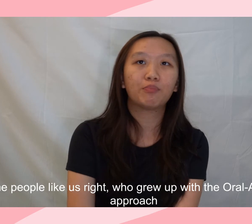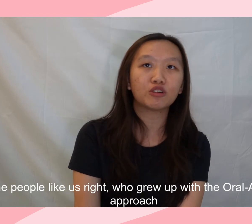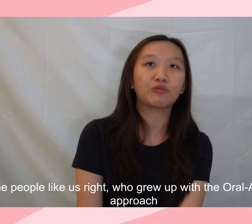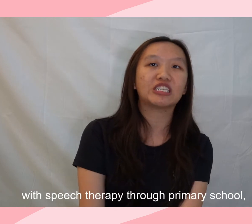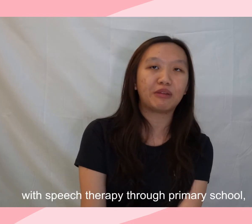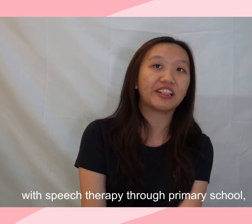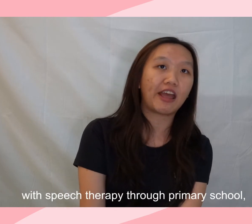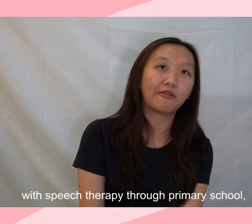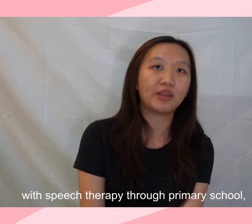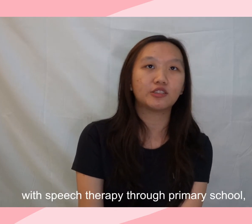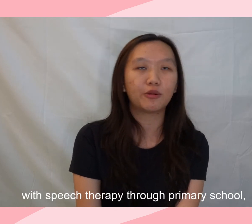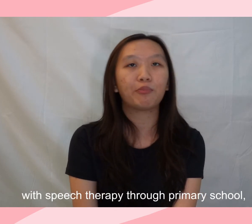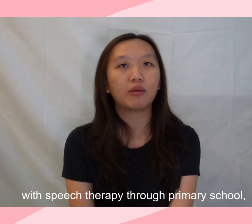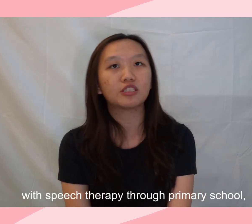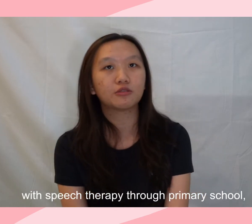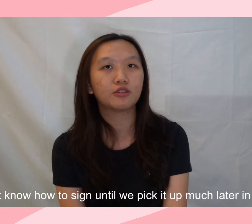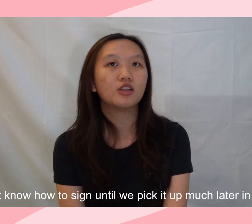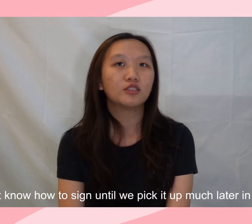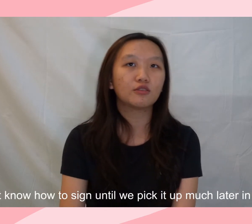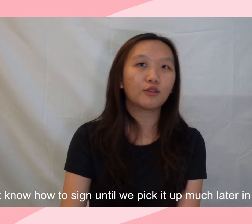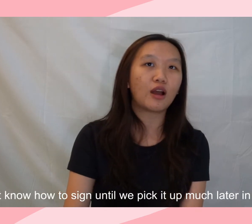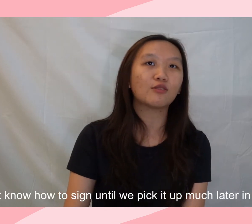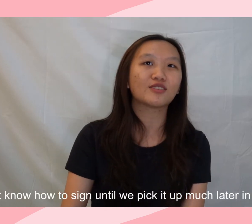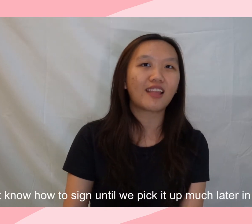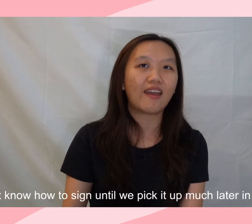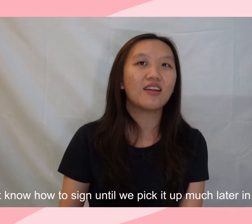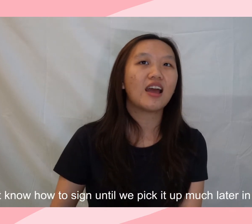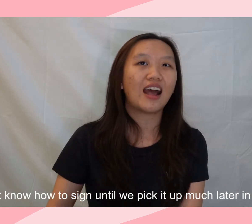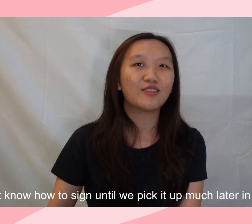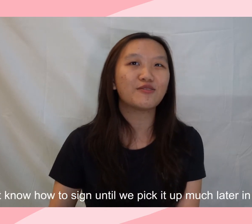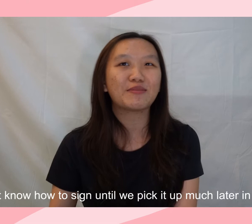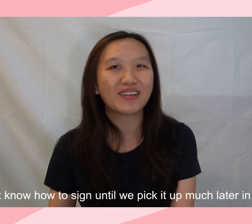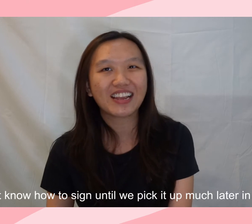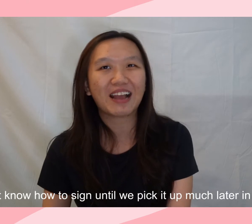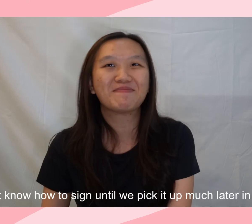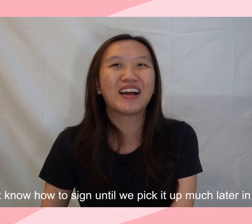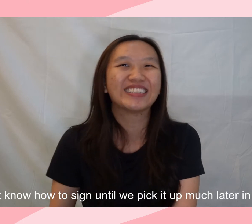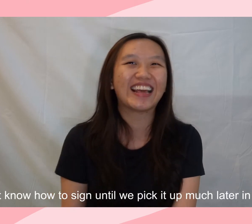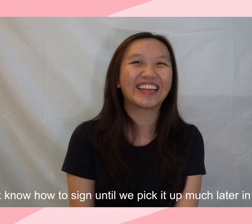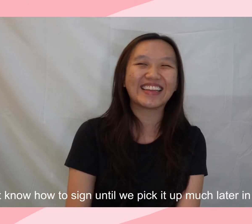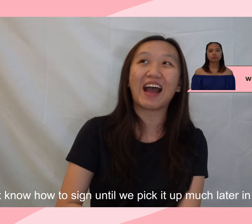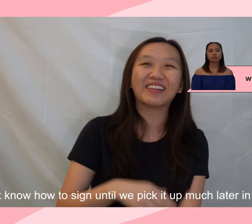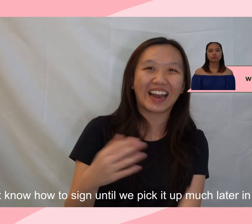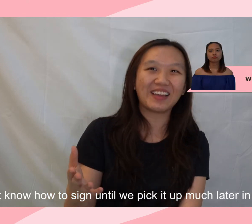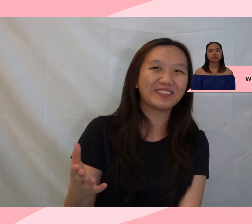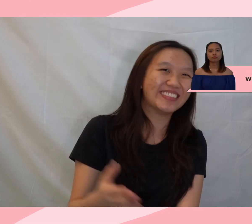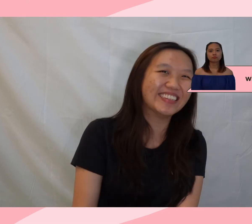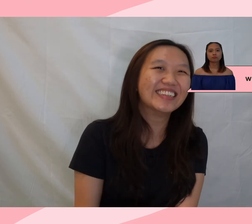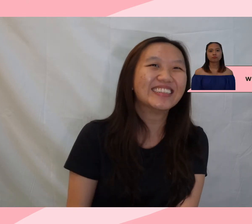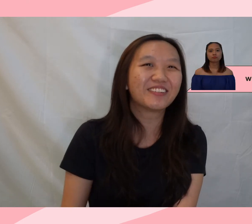approach with speech therapy through primary school, do not know how to sign until we pick it up much later in our life. So it's